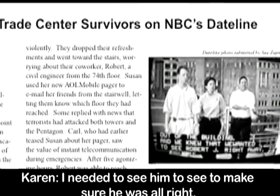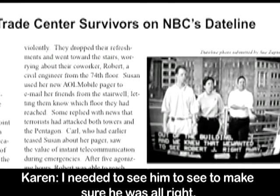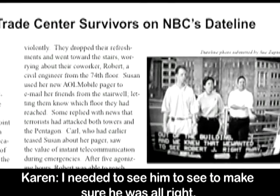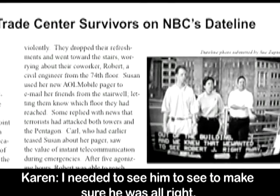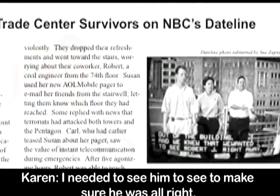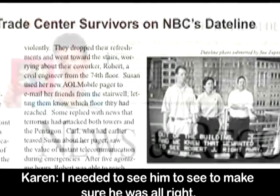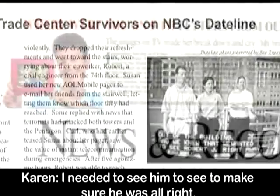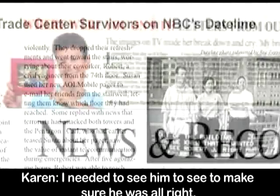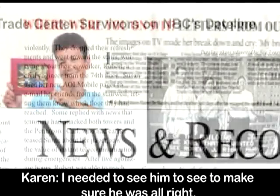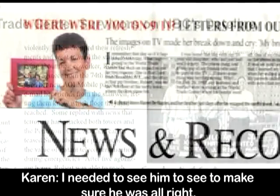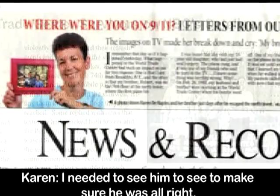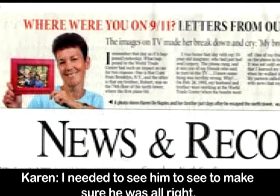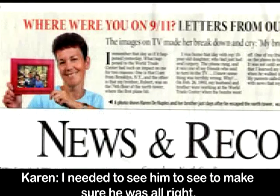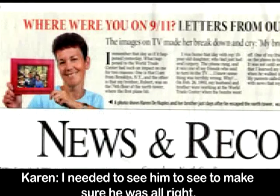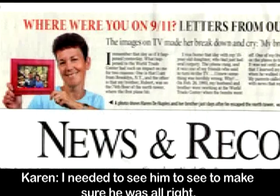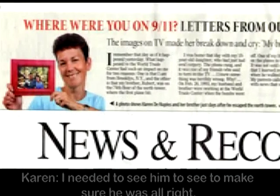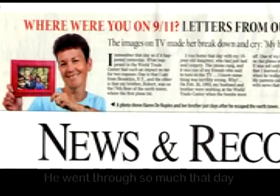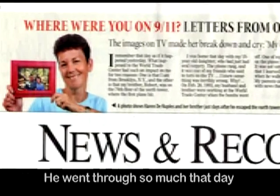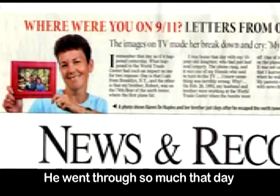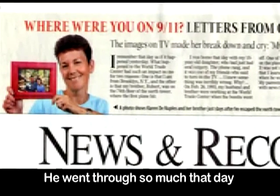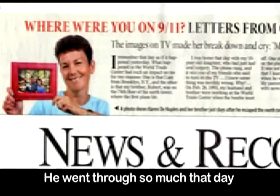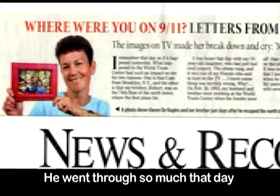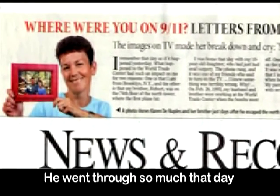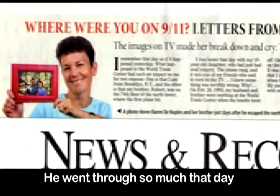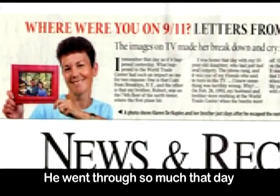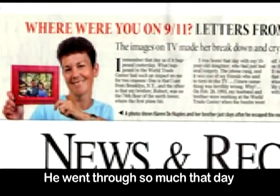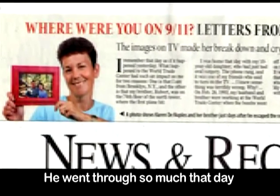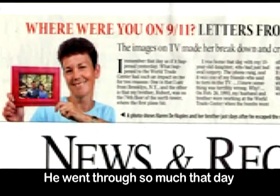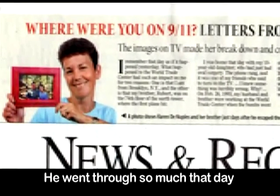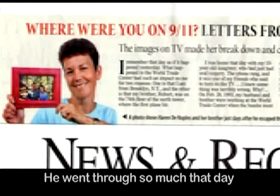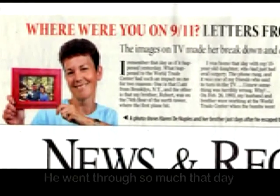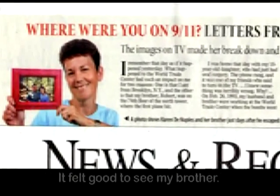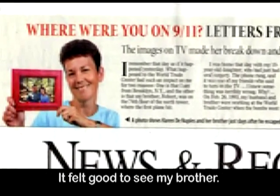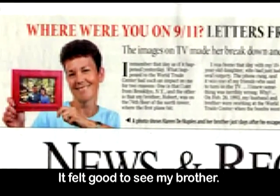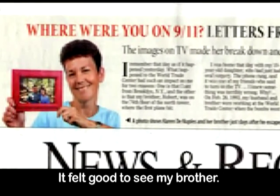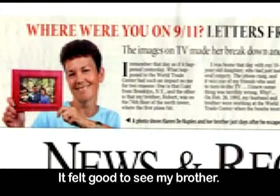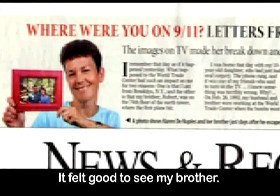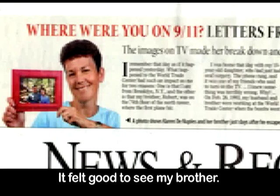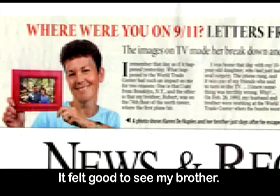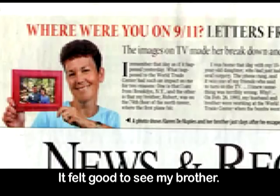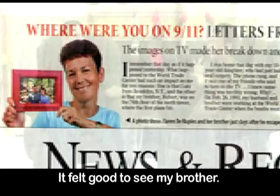him to make sure he was all right. He went through so much that day. It felt good to see my brother.